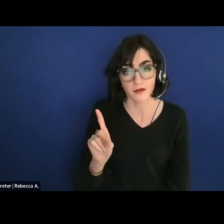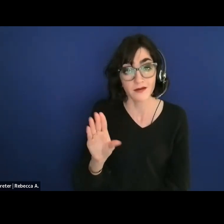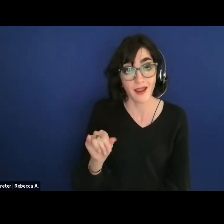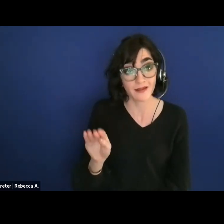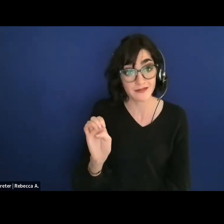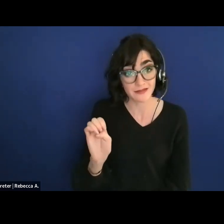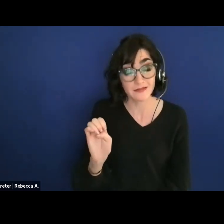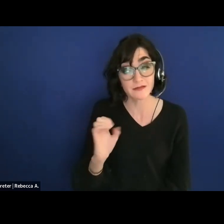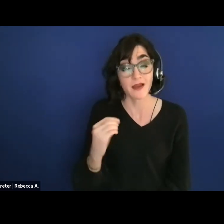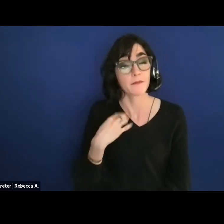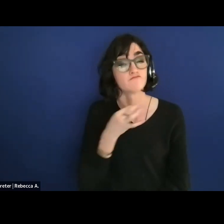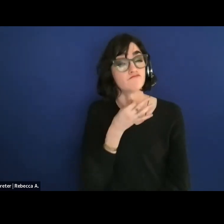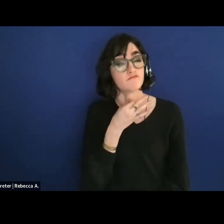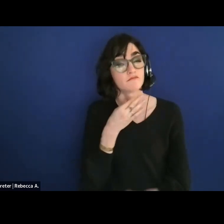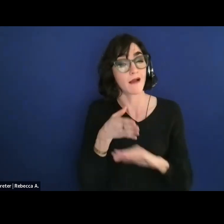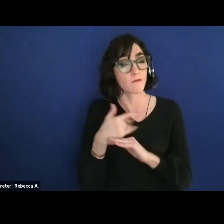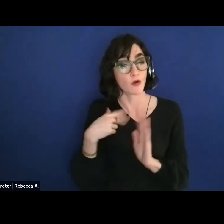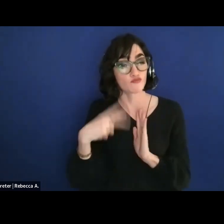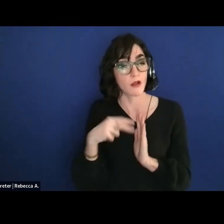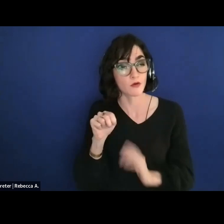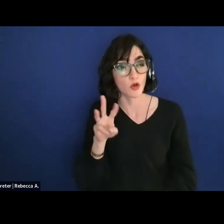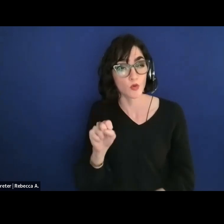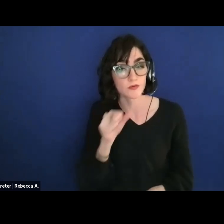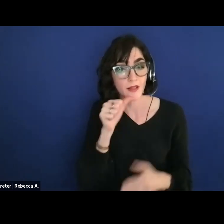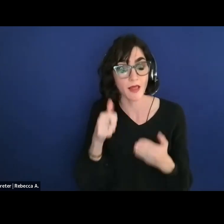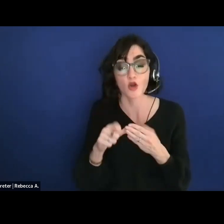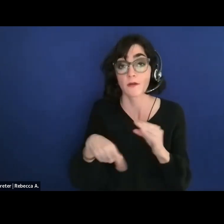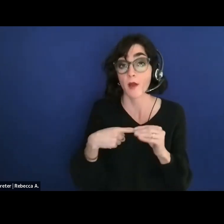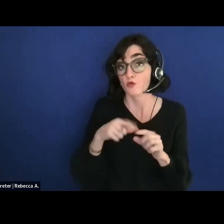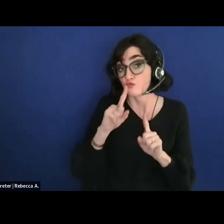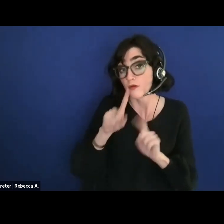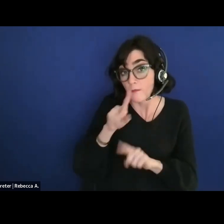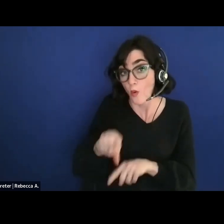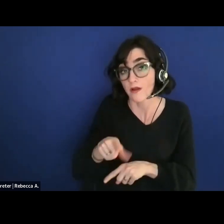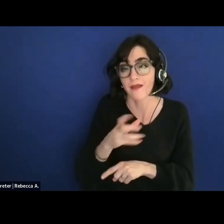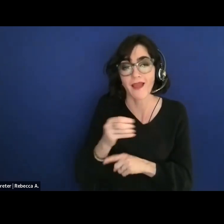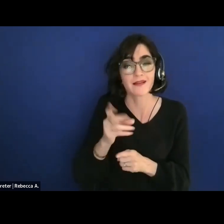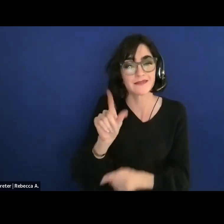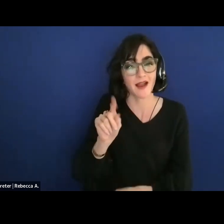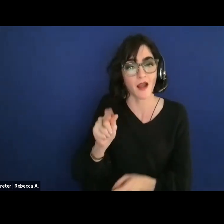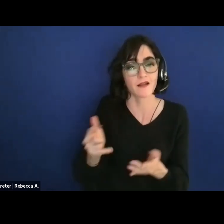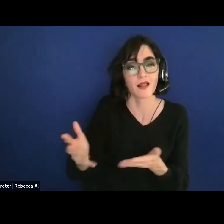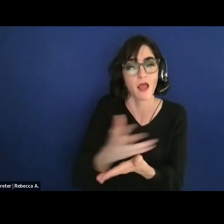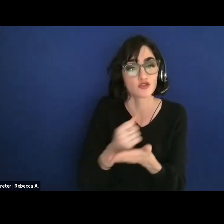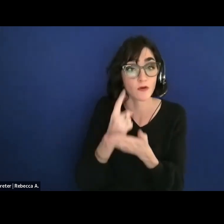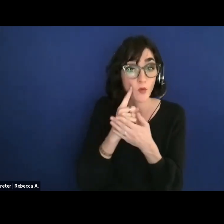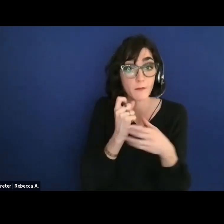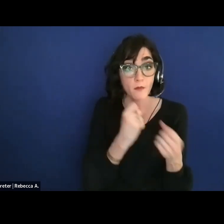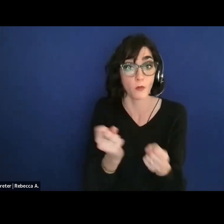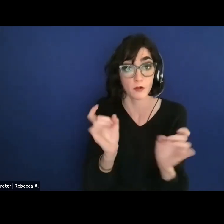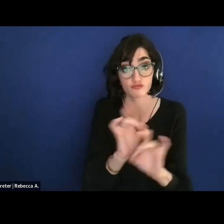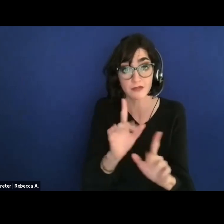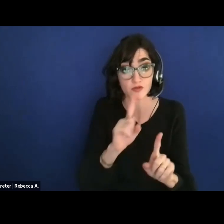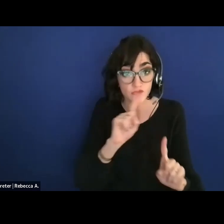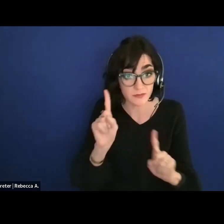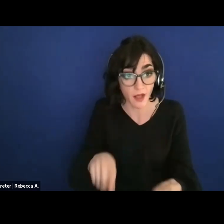the newsletter about reporting and data collection for mobile crisis response, which is we've struggled